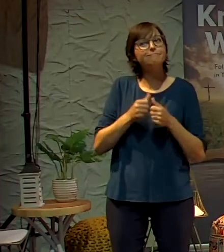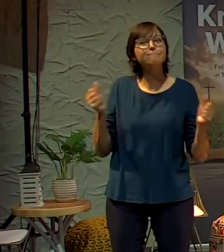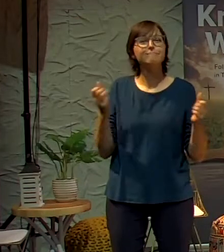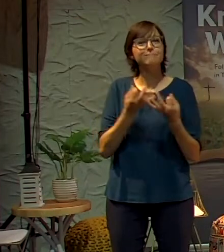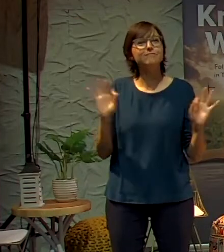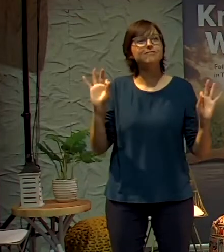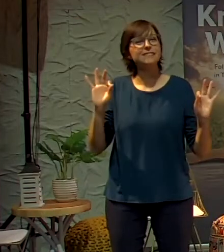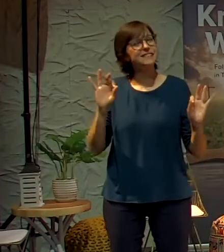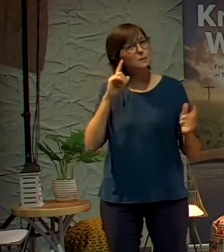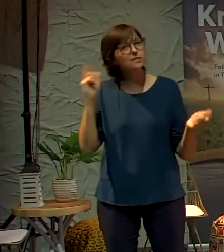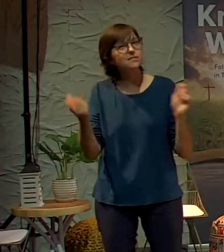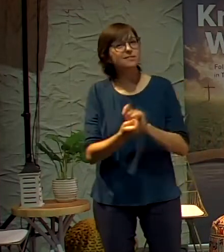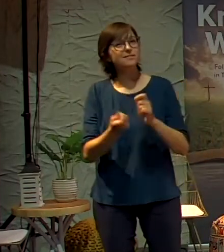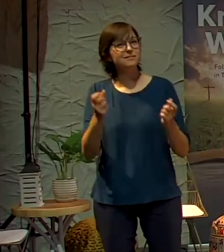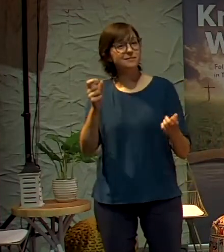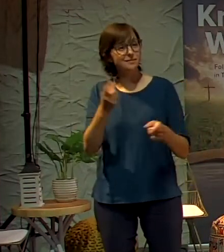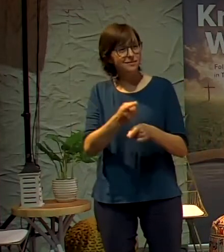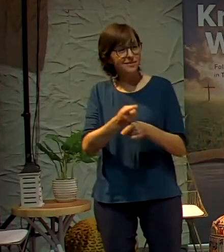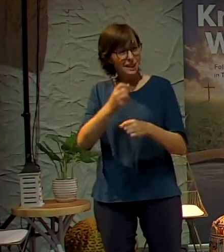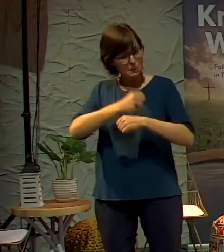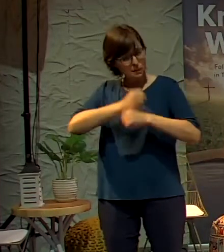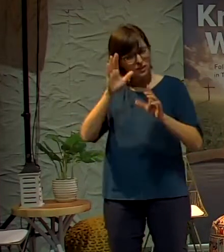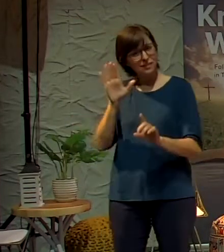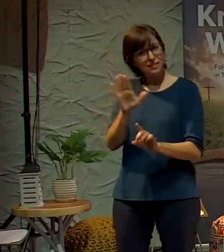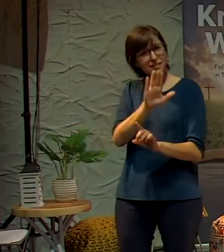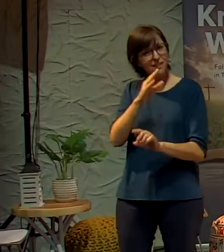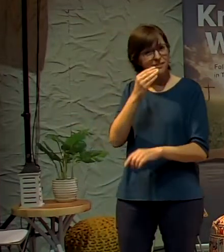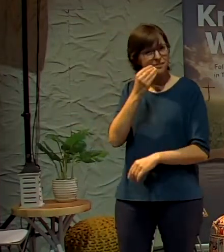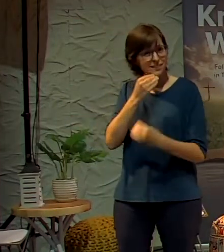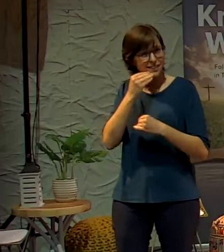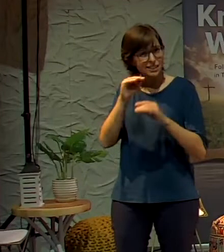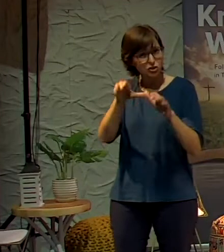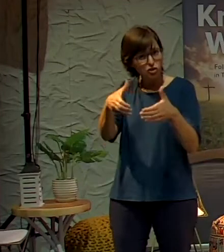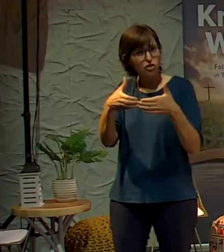Can you imagine how much more fun that dinner was than a dinner at the Pharisee's house?